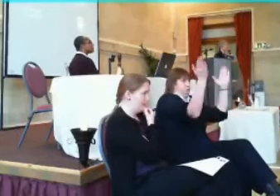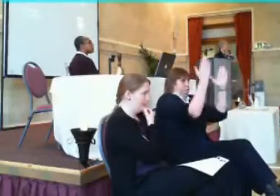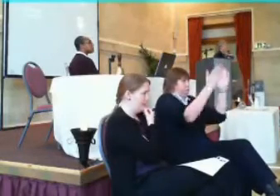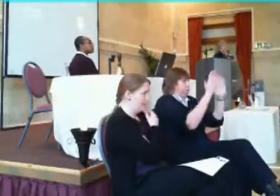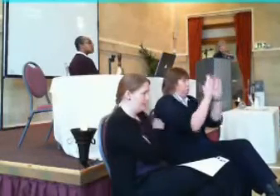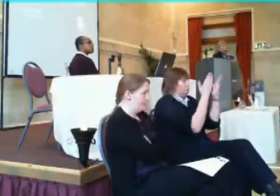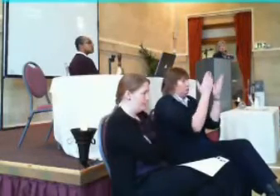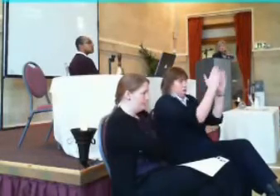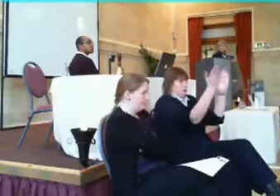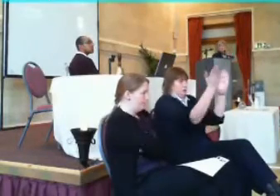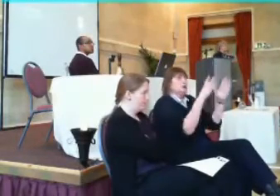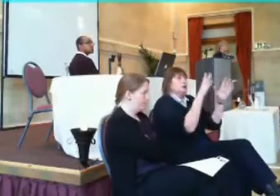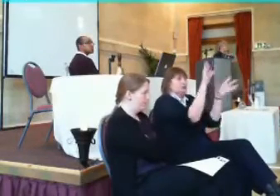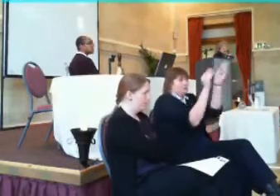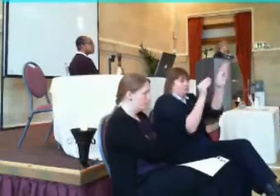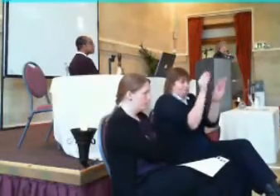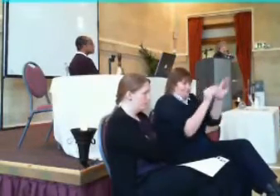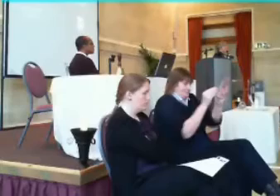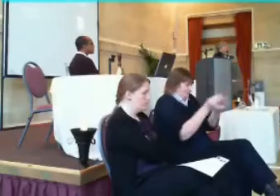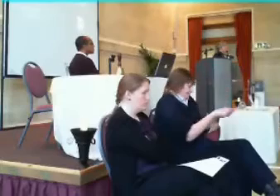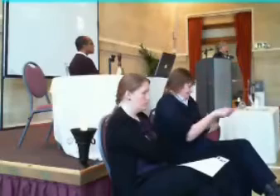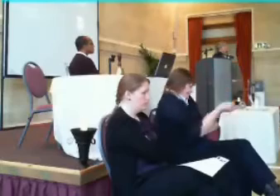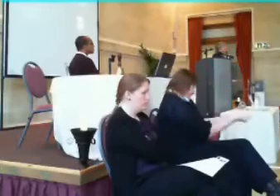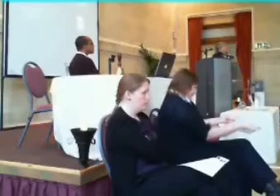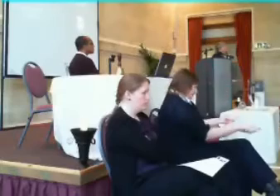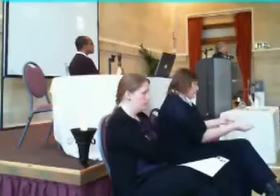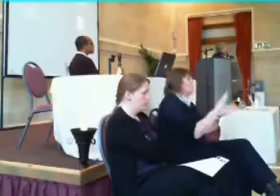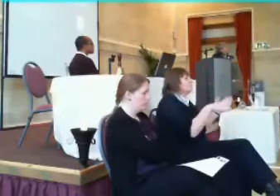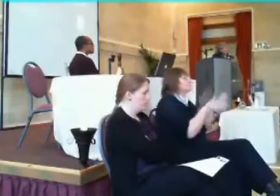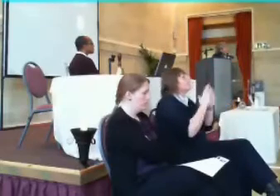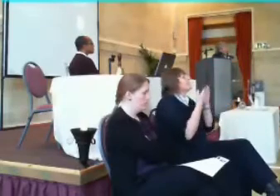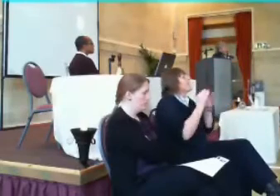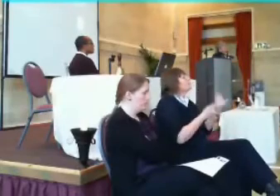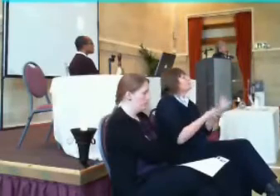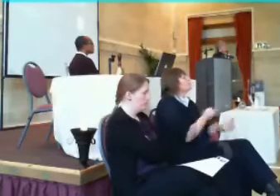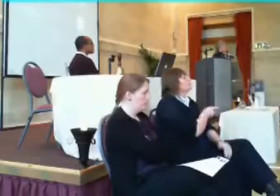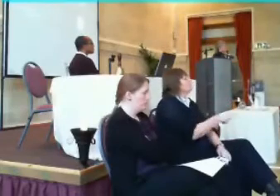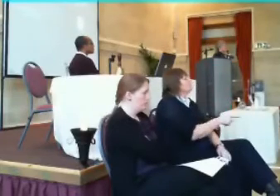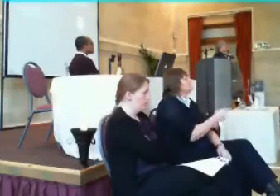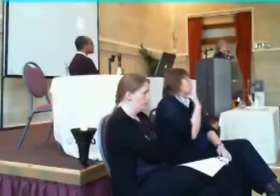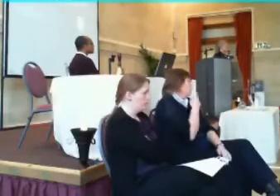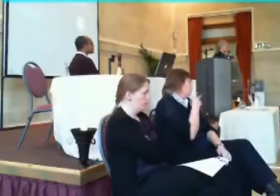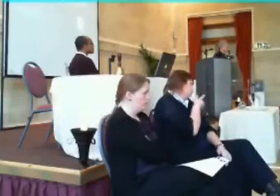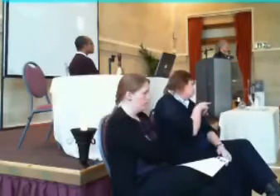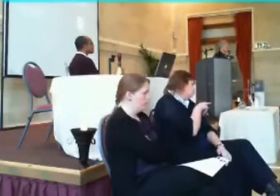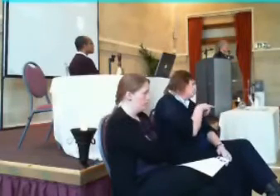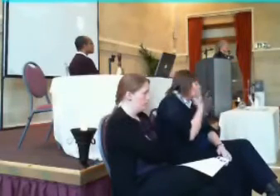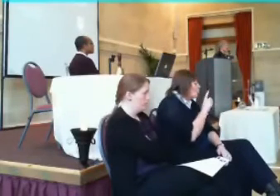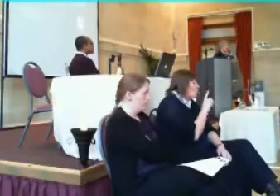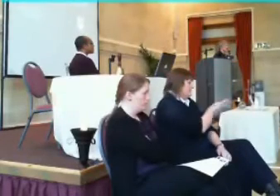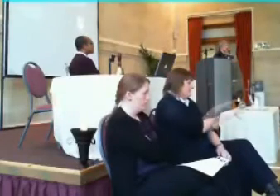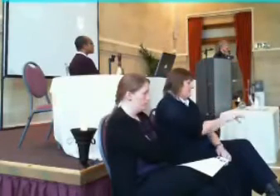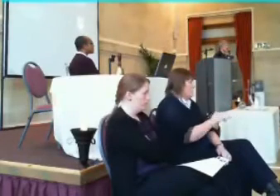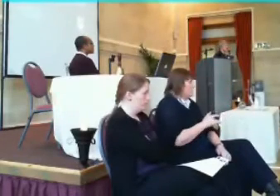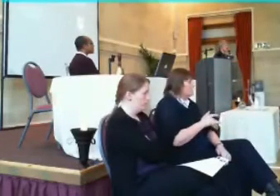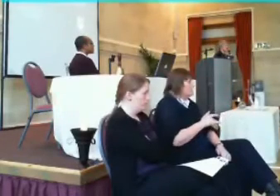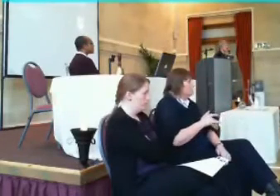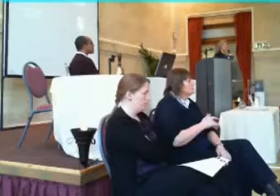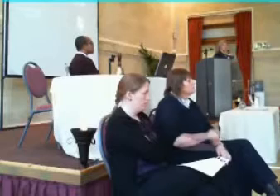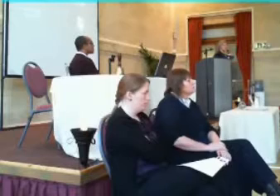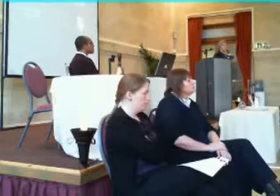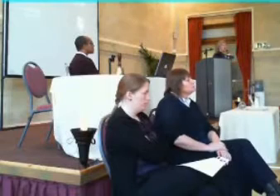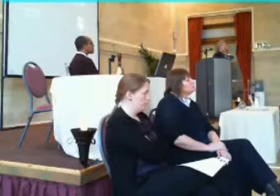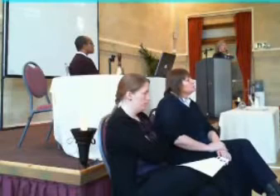small selection which our colleagues from the Bristol Libraries have put out. Just to reinforce the spoken word